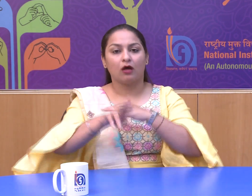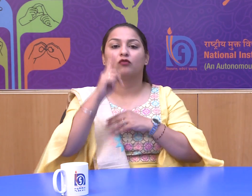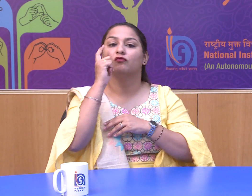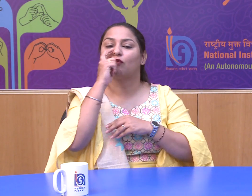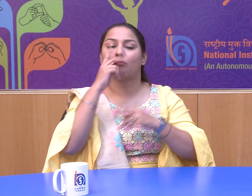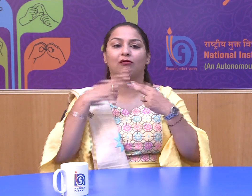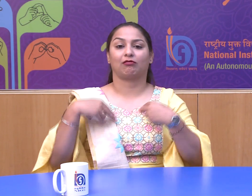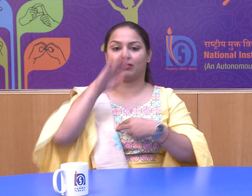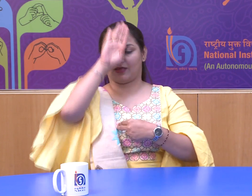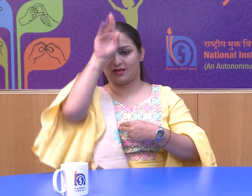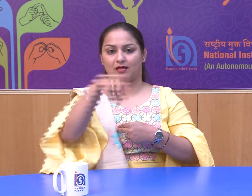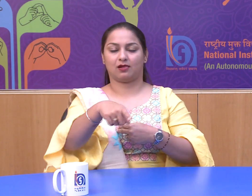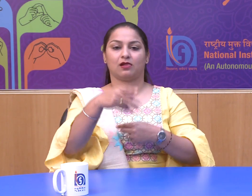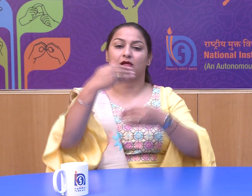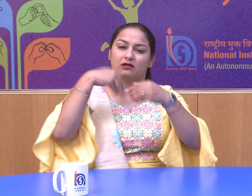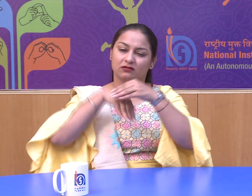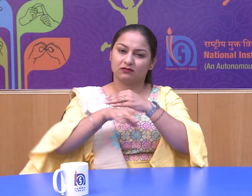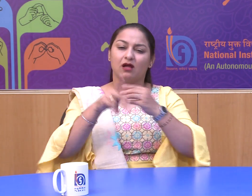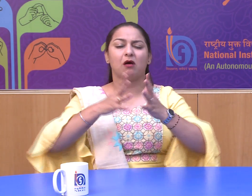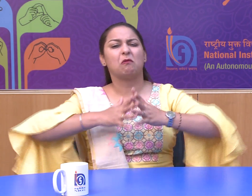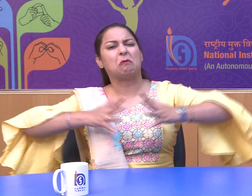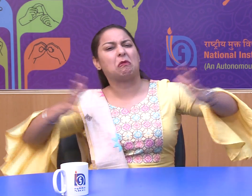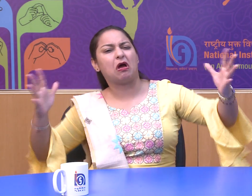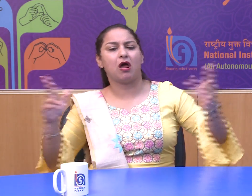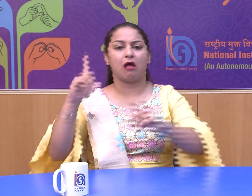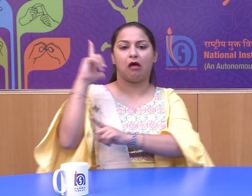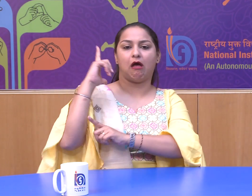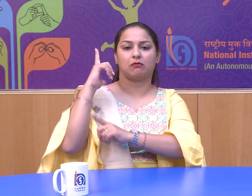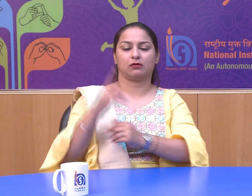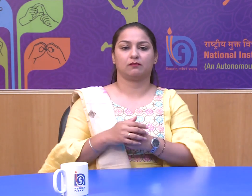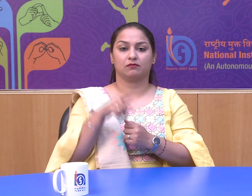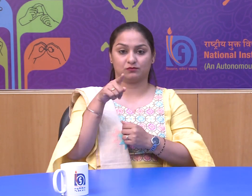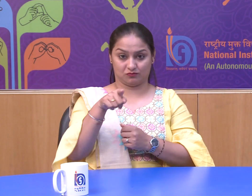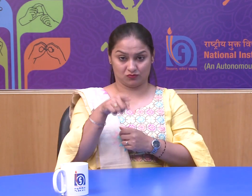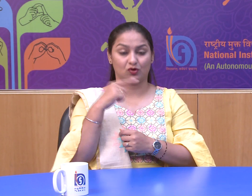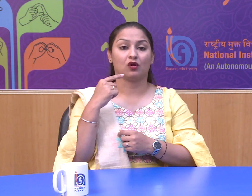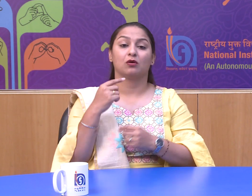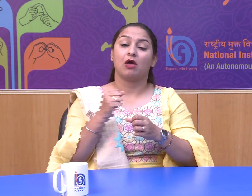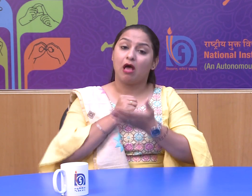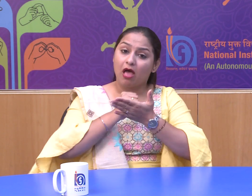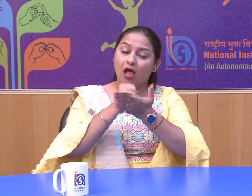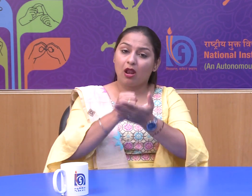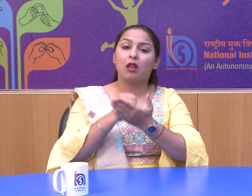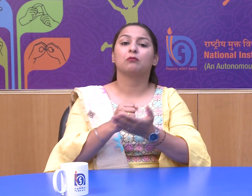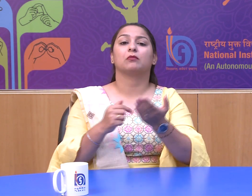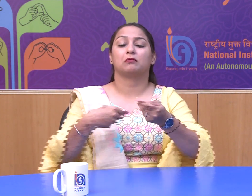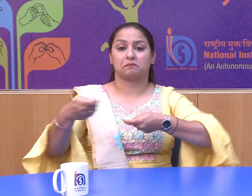she maintained a huge army. She also encouraged trade and